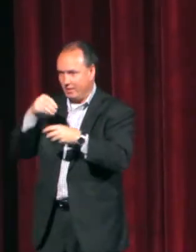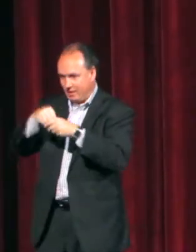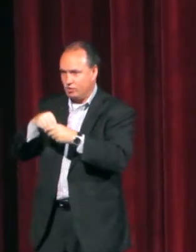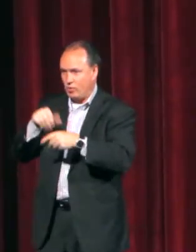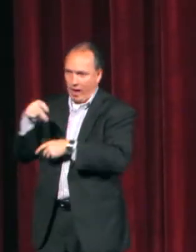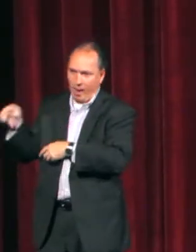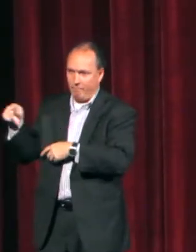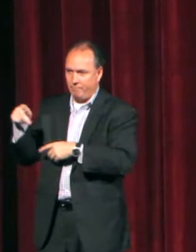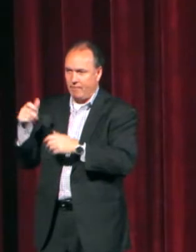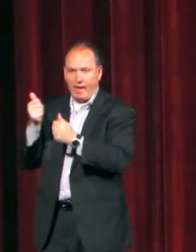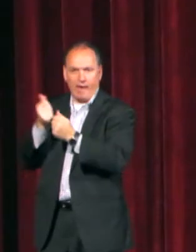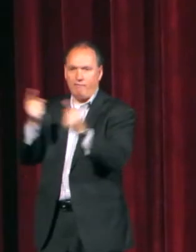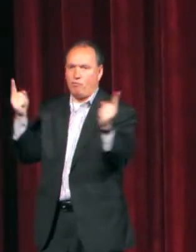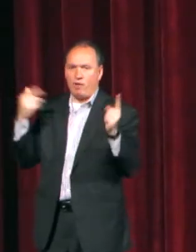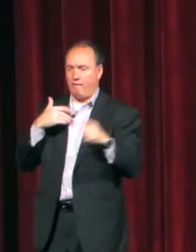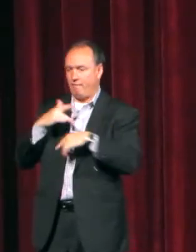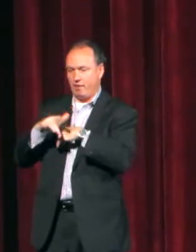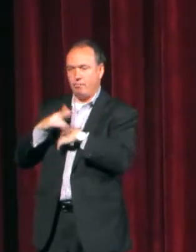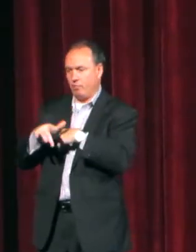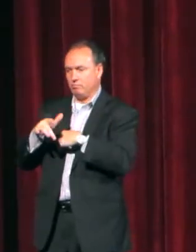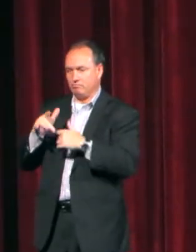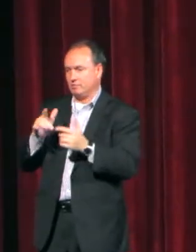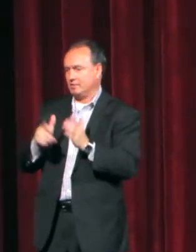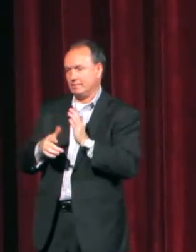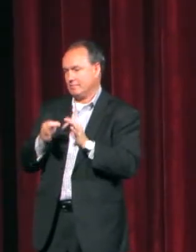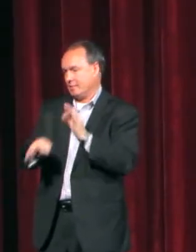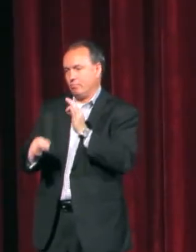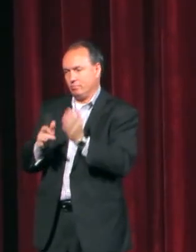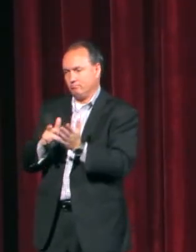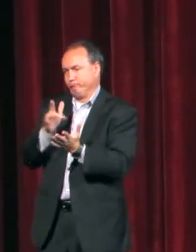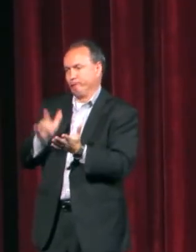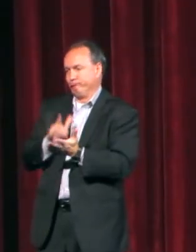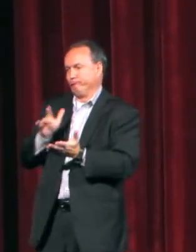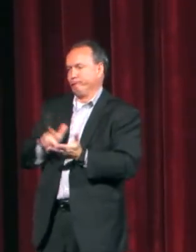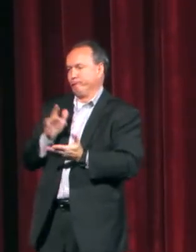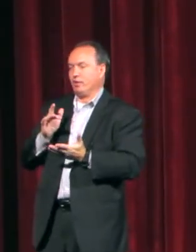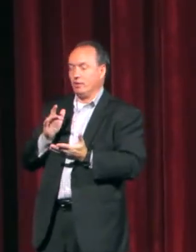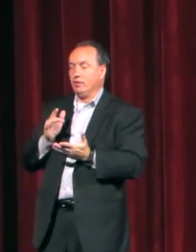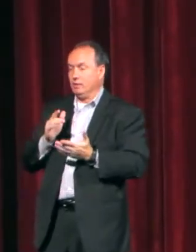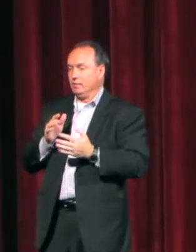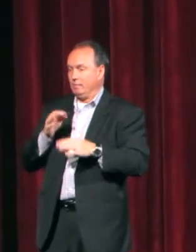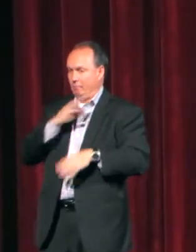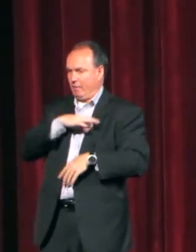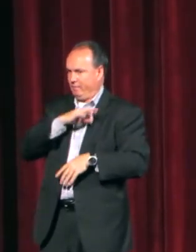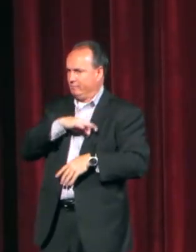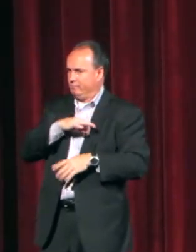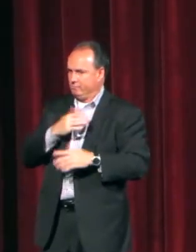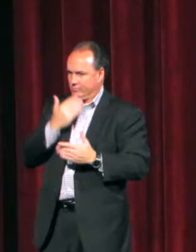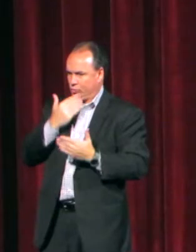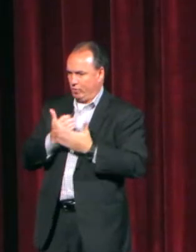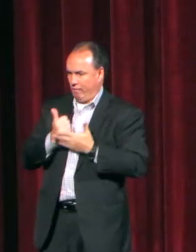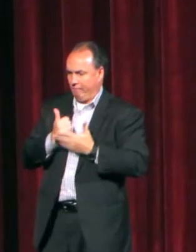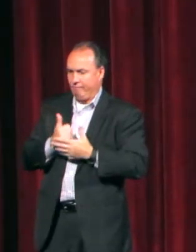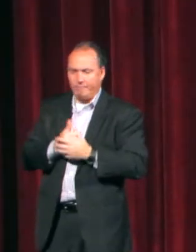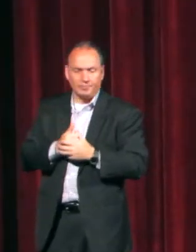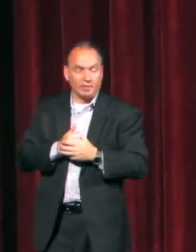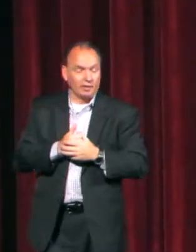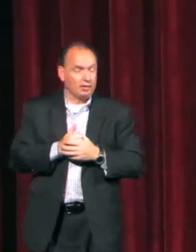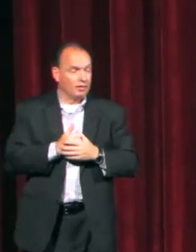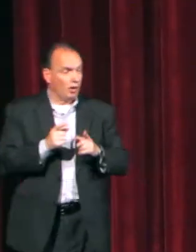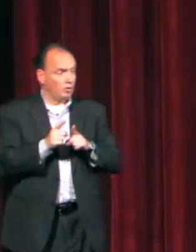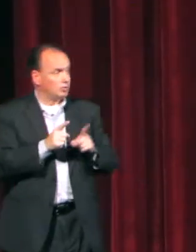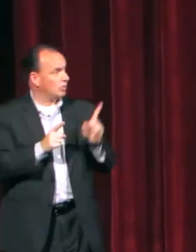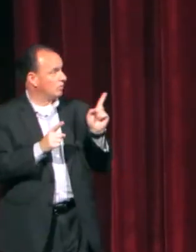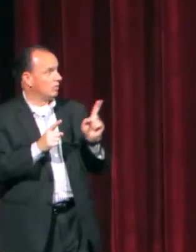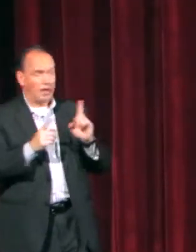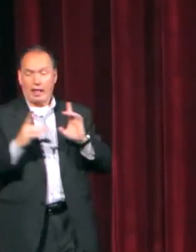them available to them at their fingertips. So definitely very beneficial, very helpful. Another thing that this